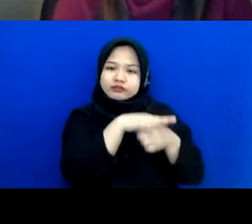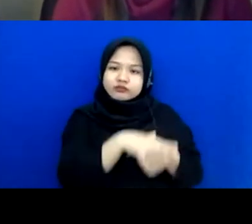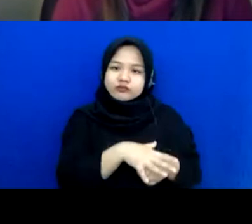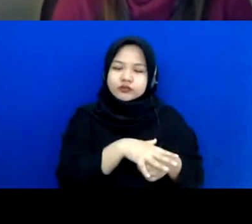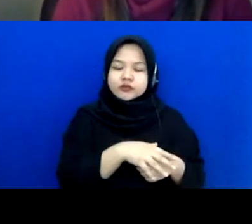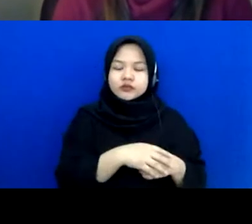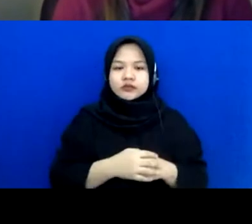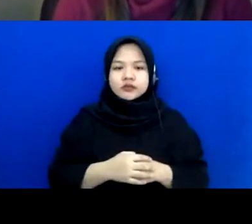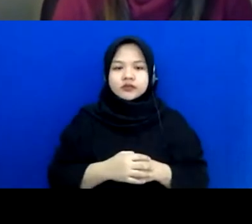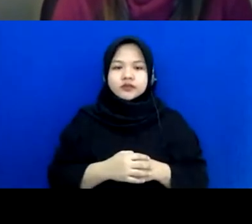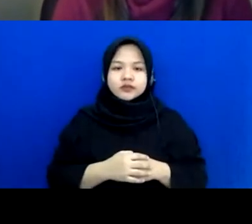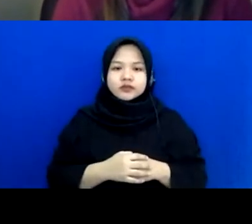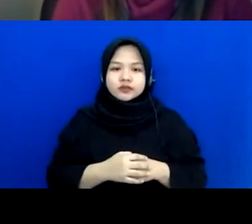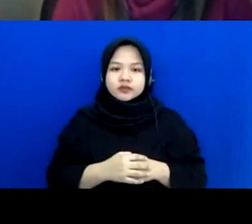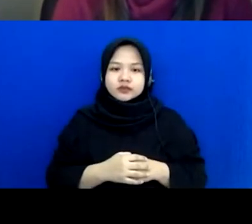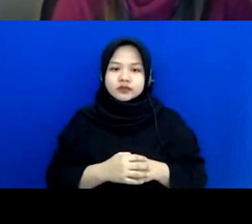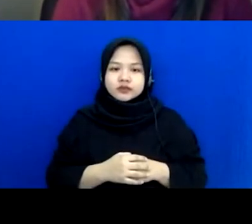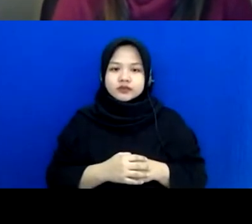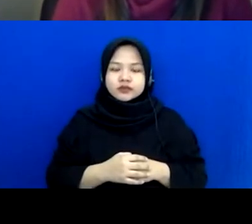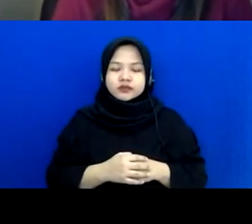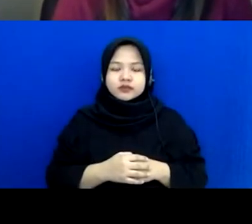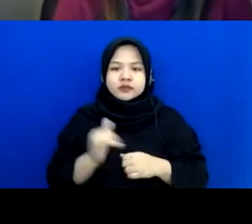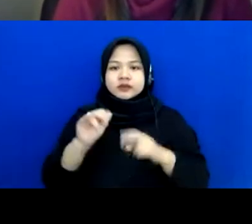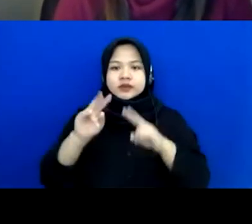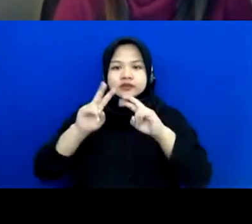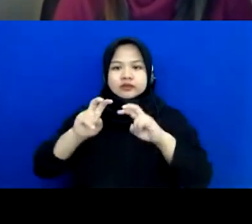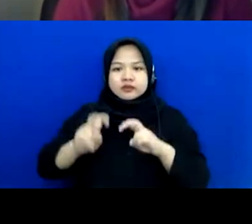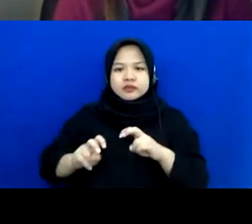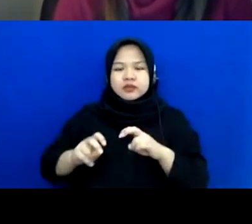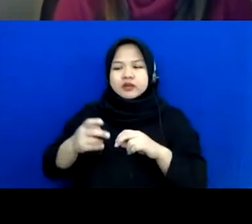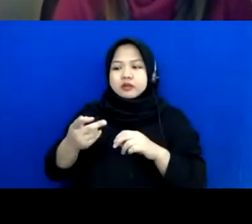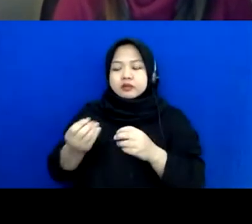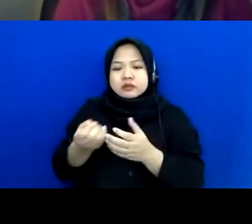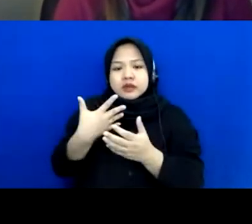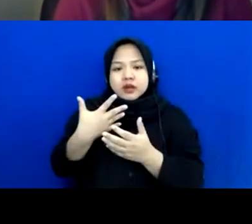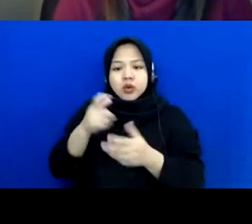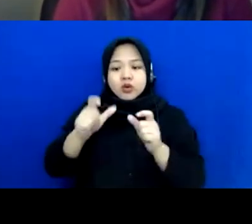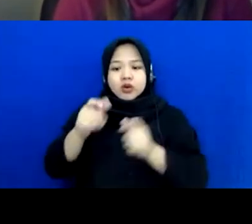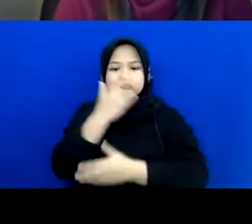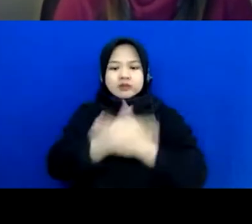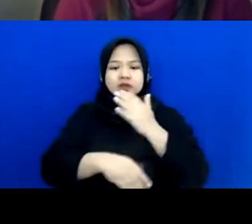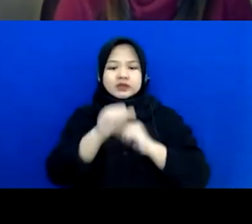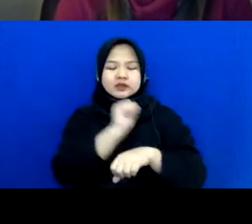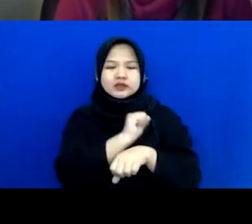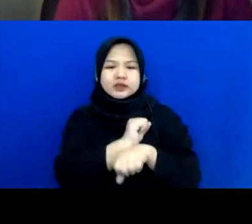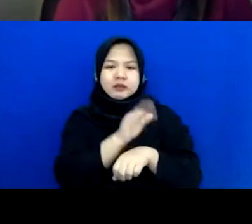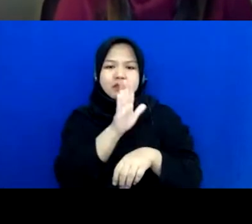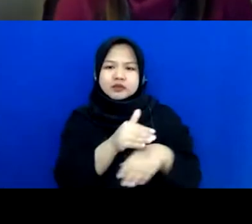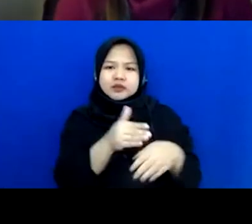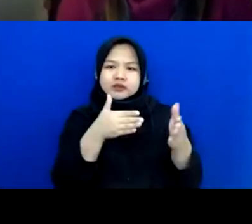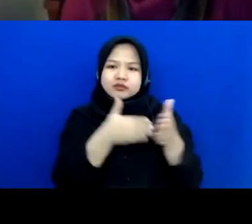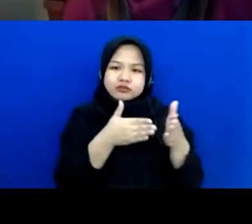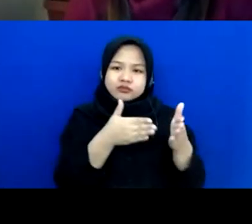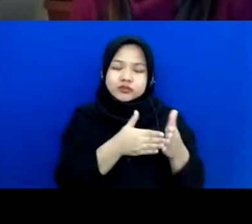rampant or pervasive challenges facing persons with disabilities throughout ASEAN today.